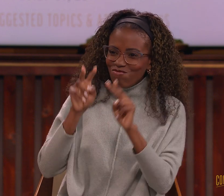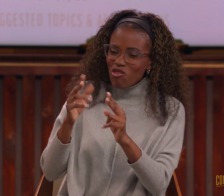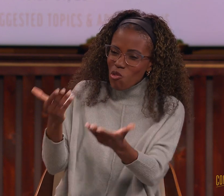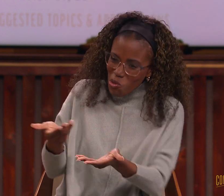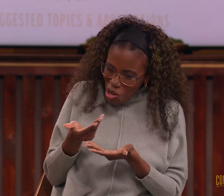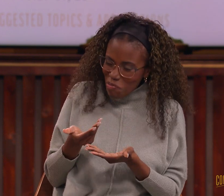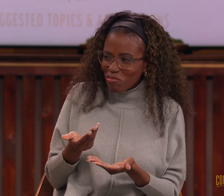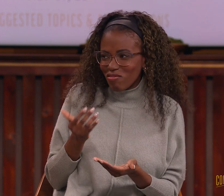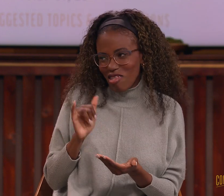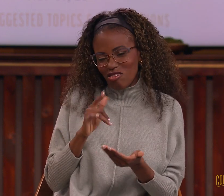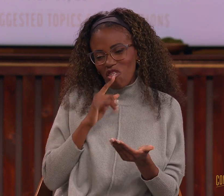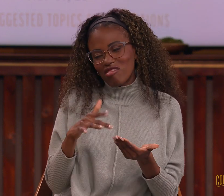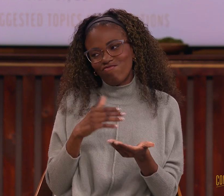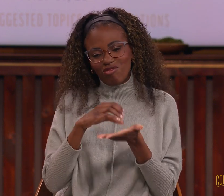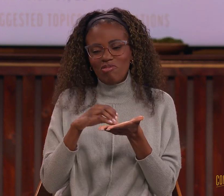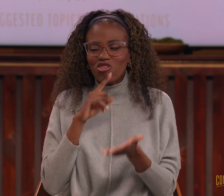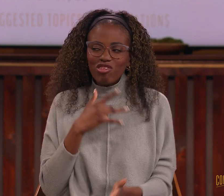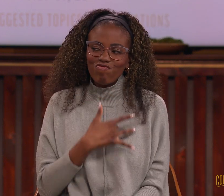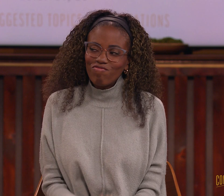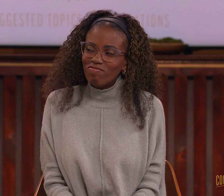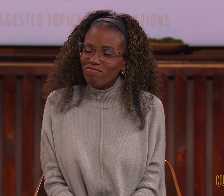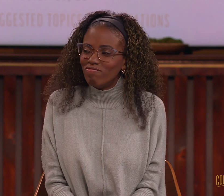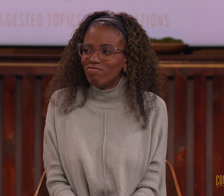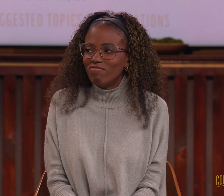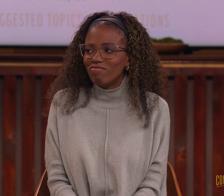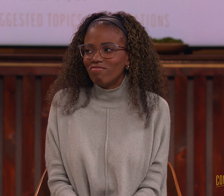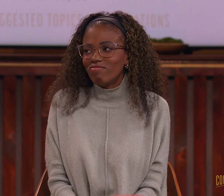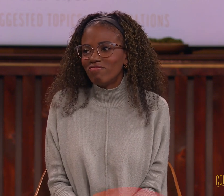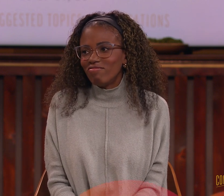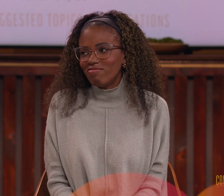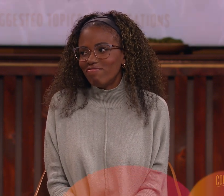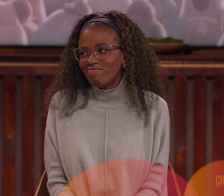of God and seen as welcome. So that scripture was very poignant to me.